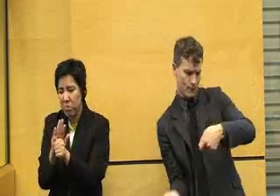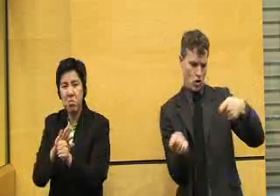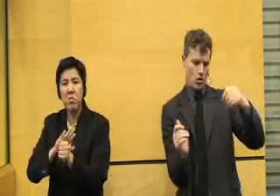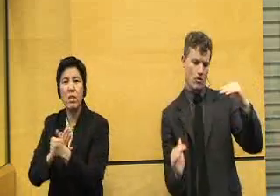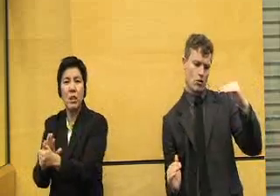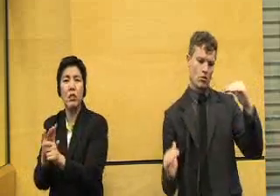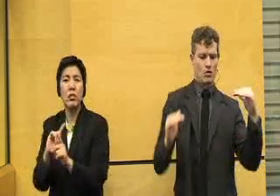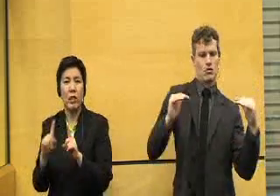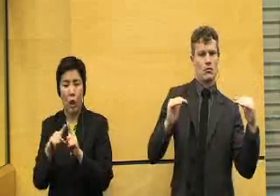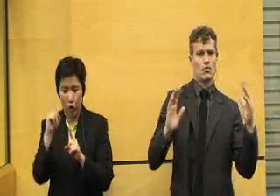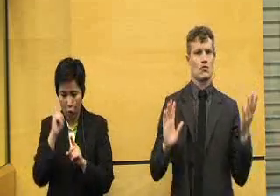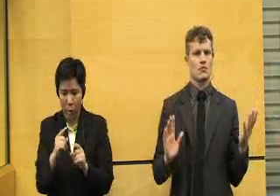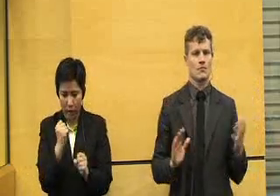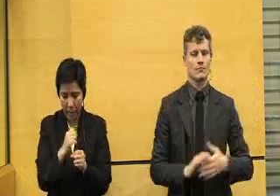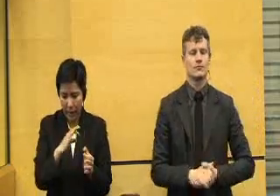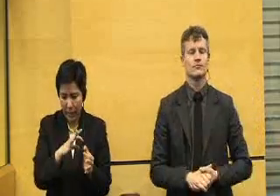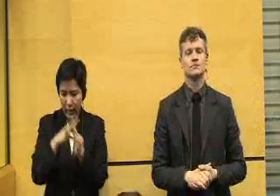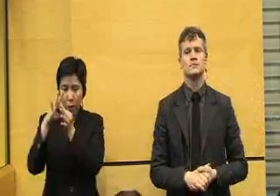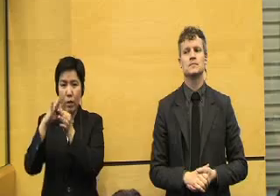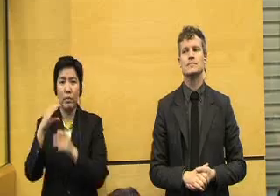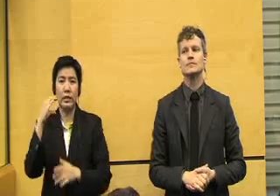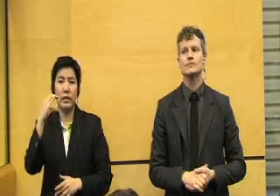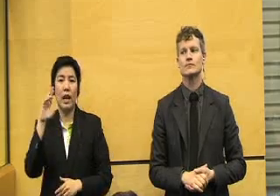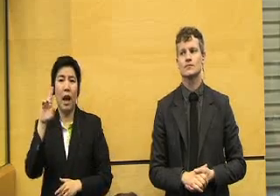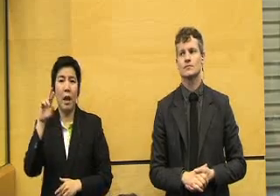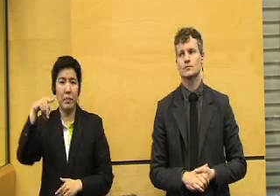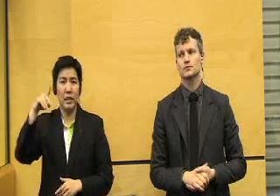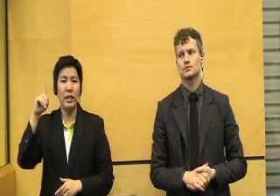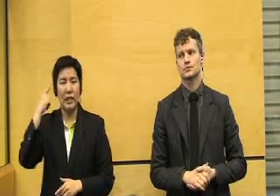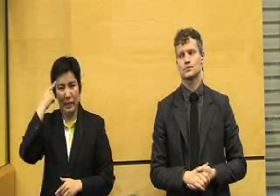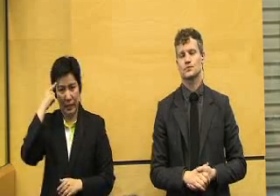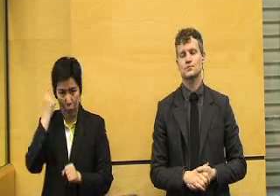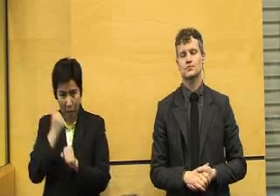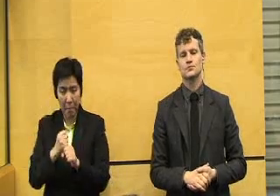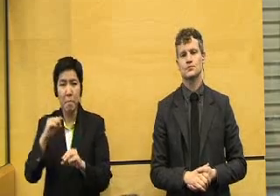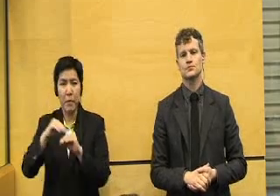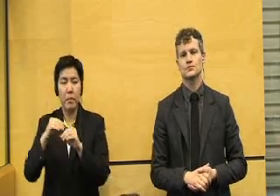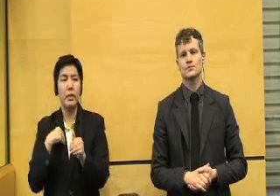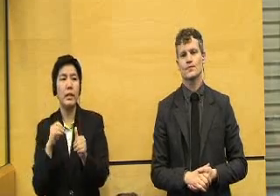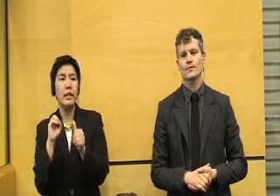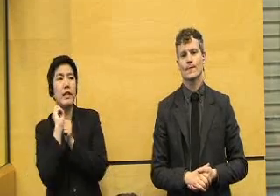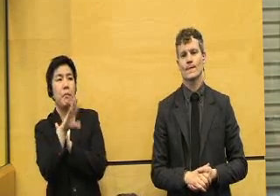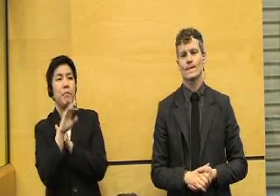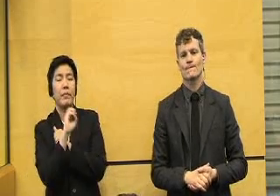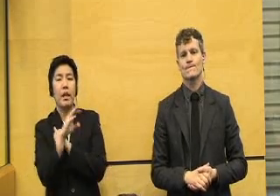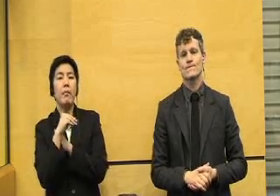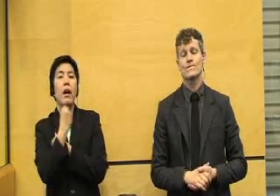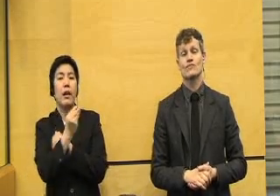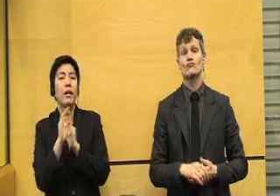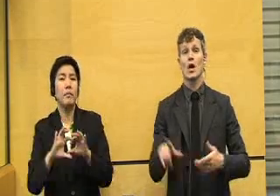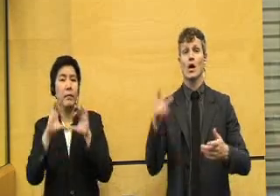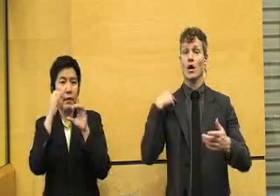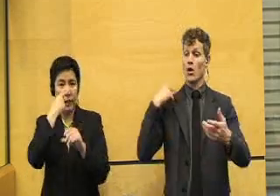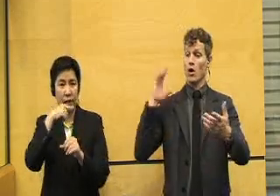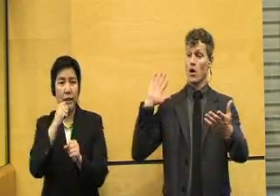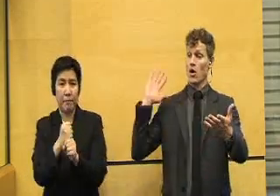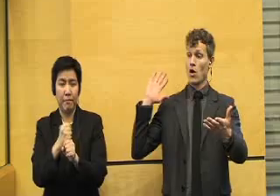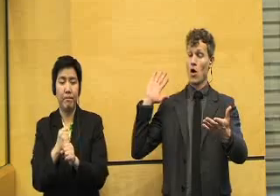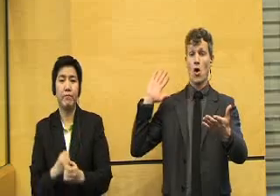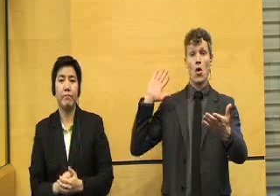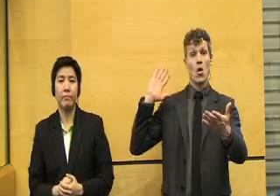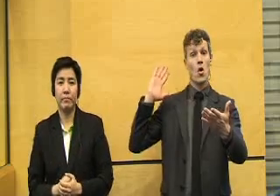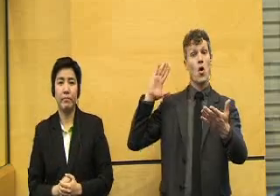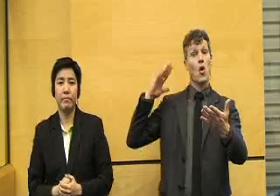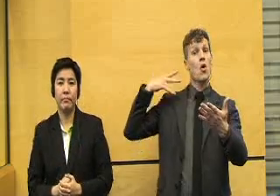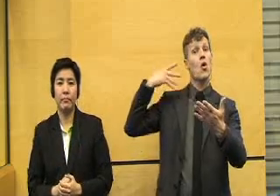It would be a fair observation to suggest that the overall implementation process has been characterized by